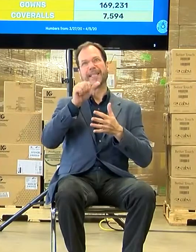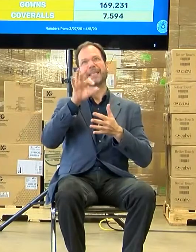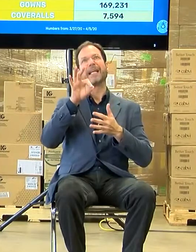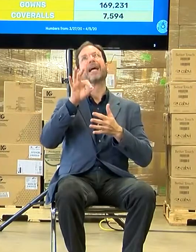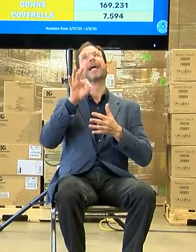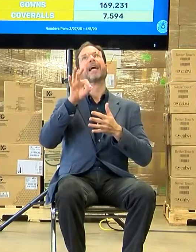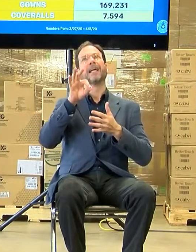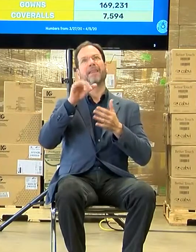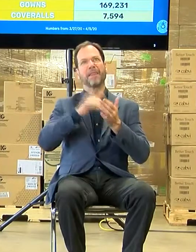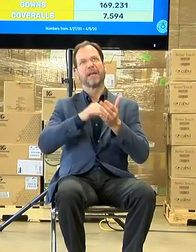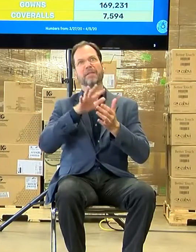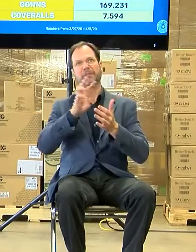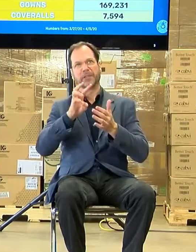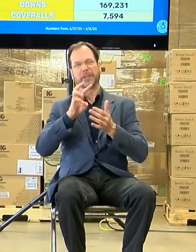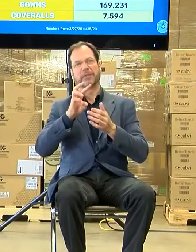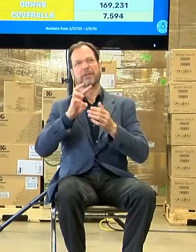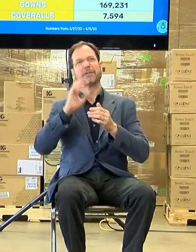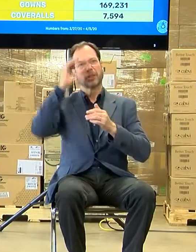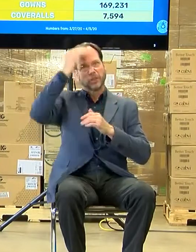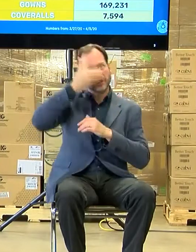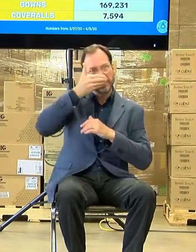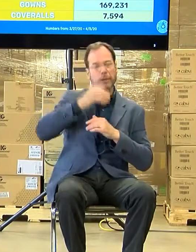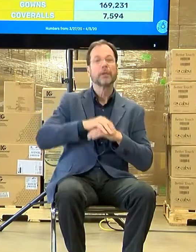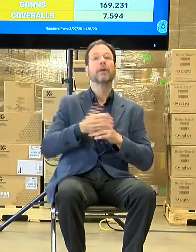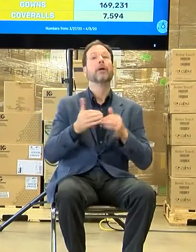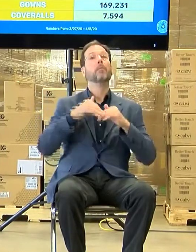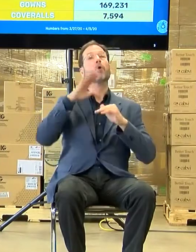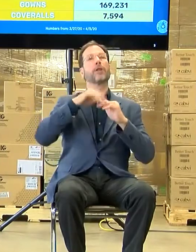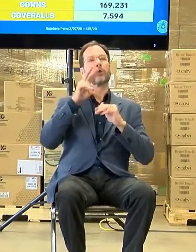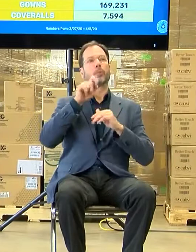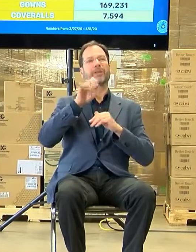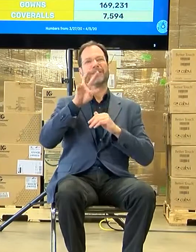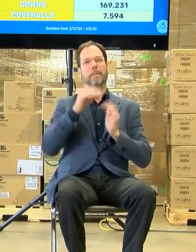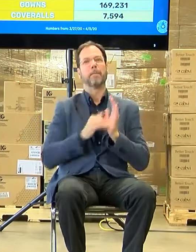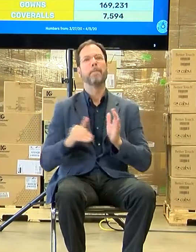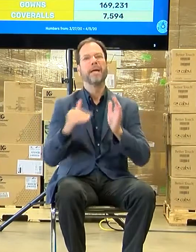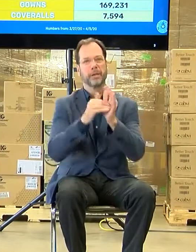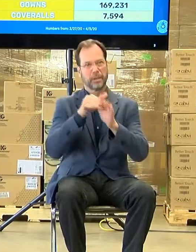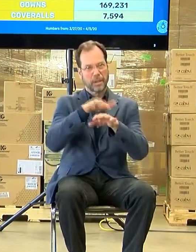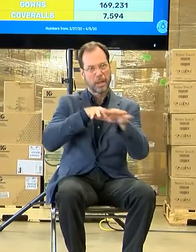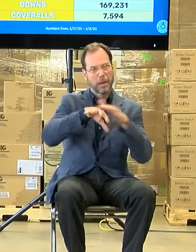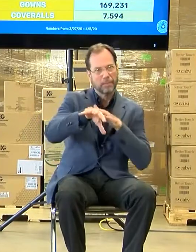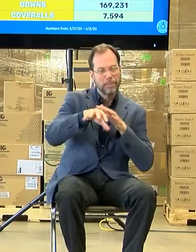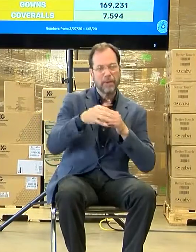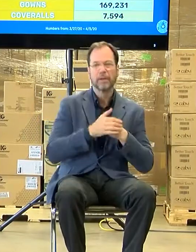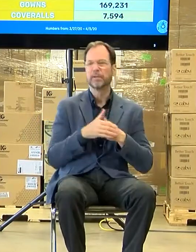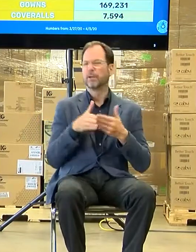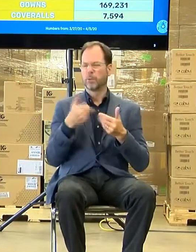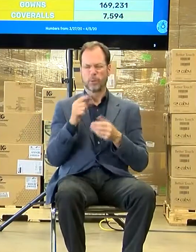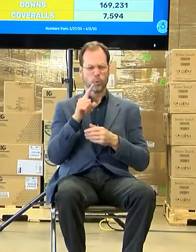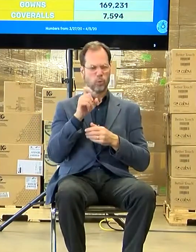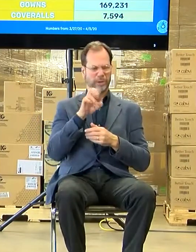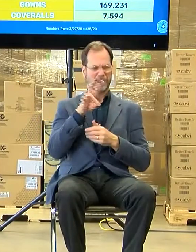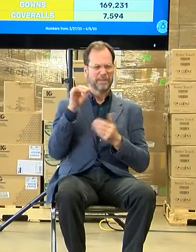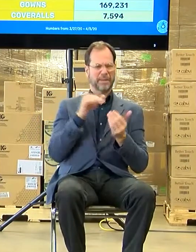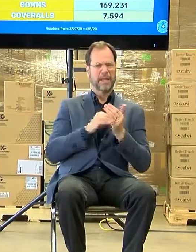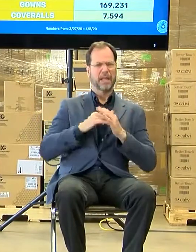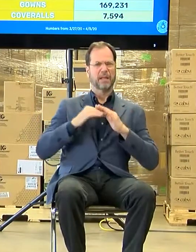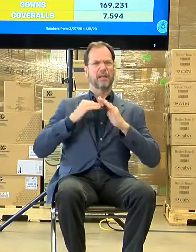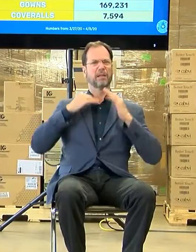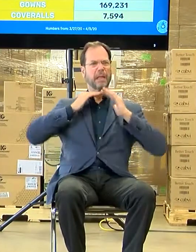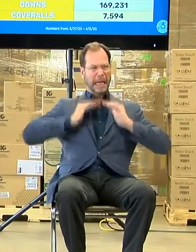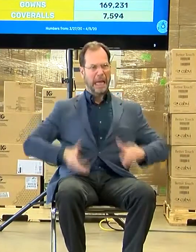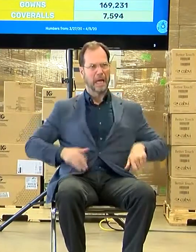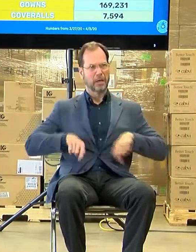209,856 face shields, more than 2.7 million gloves, almost 170,000